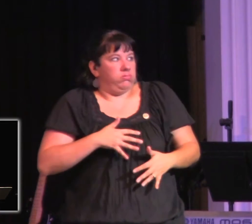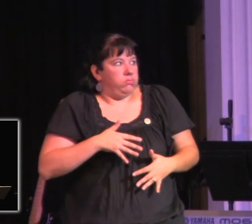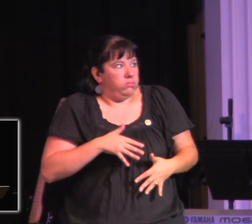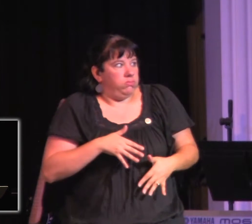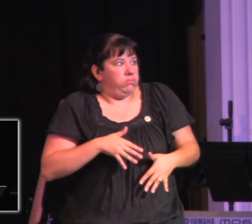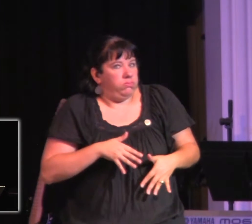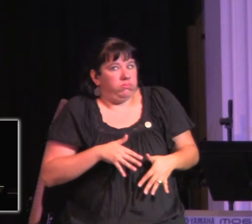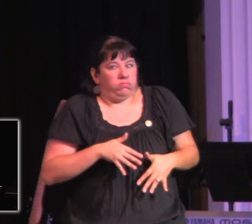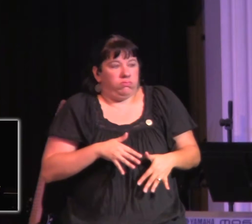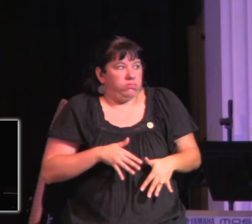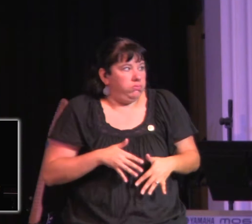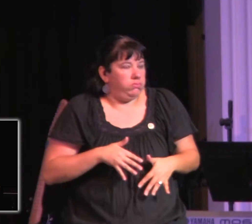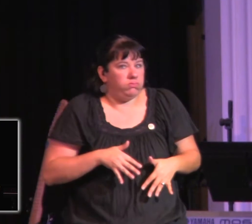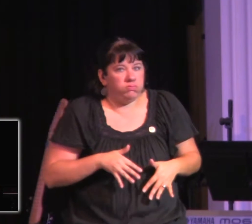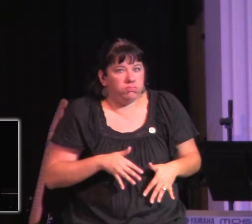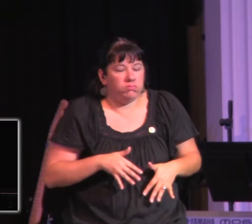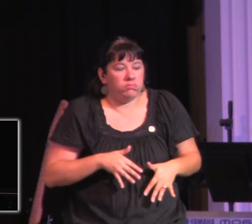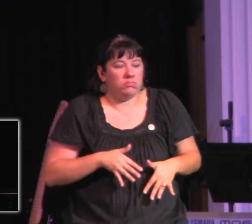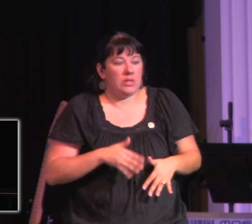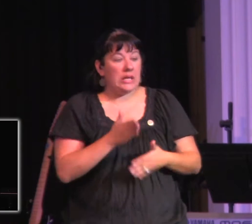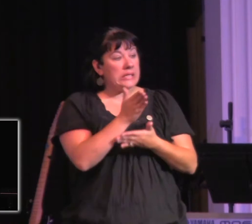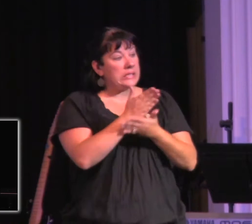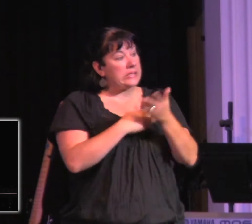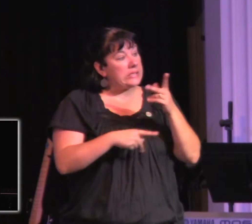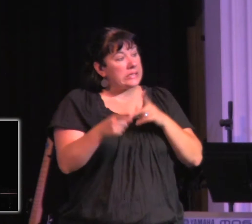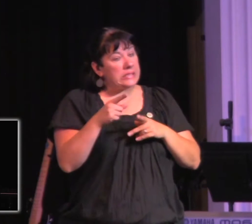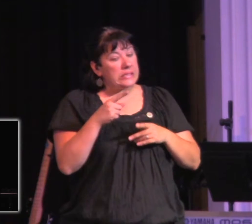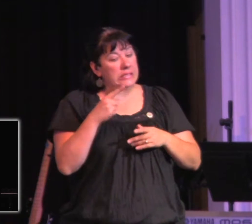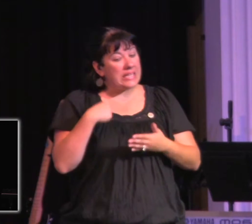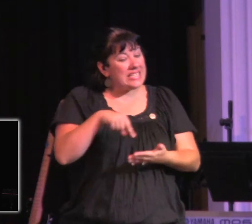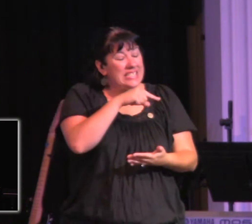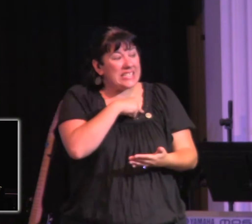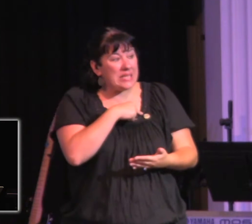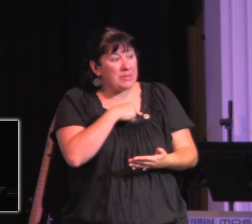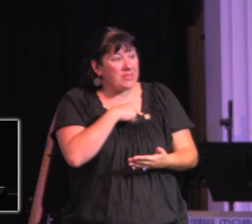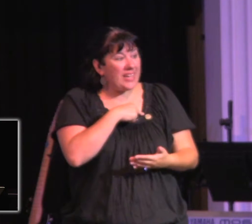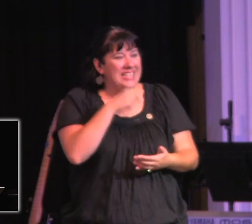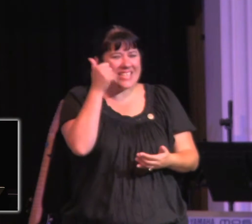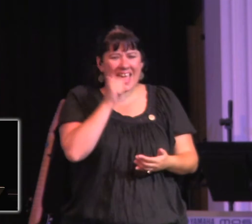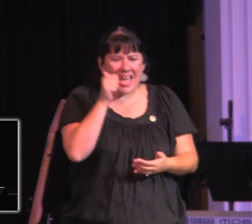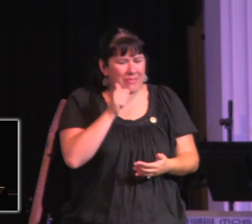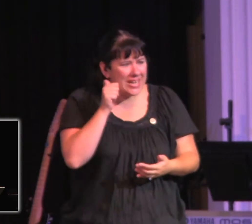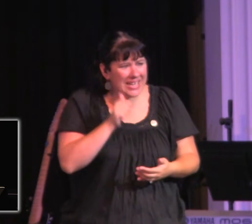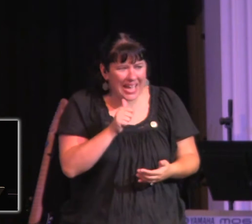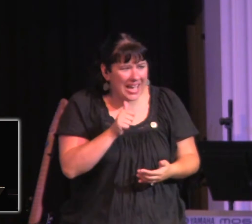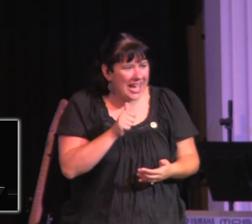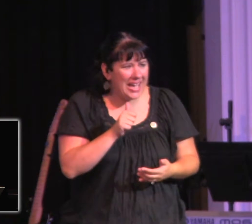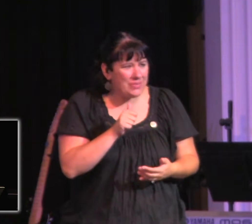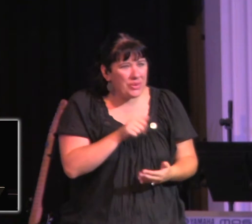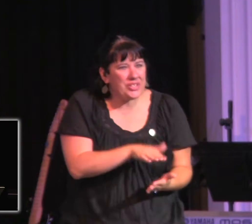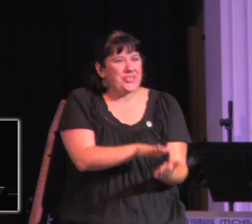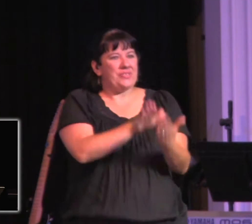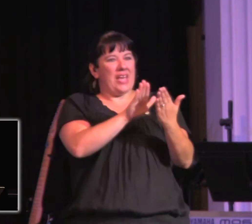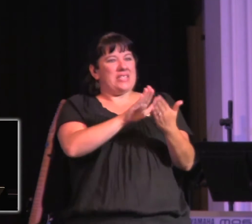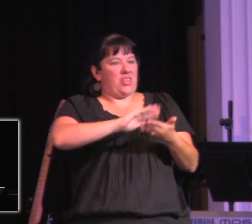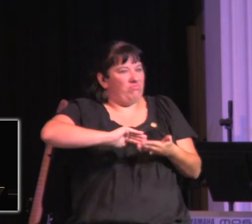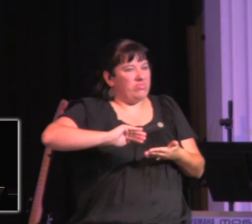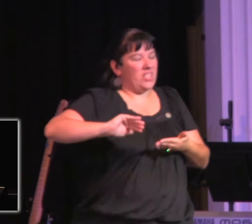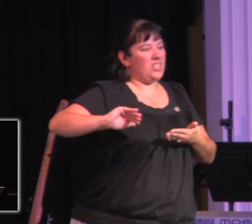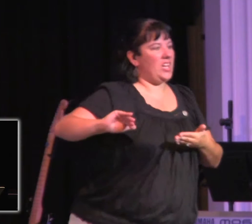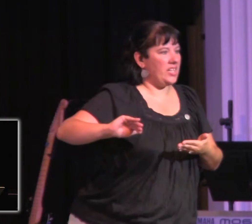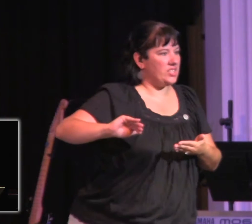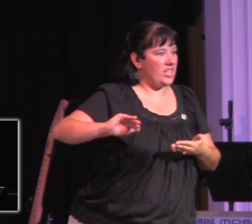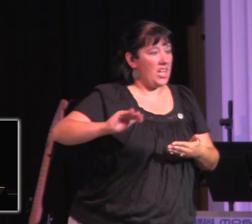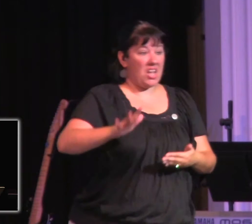of us are dealing with rejection on a daily basis, or a feeling of inferiority or inadequacy or